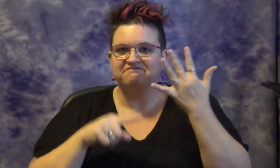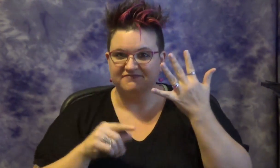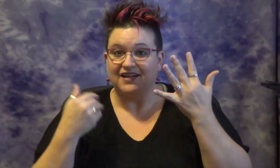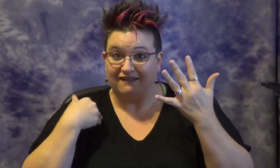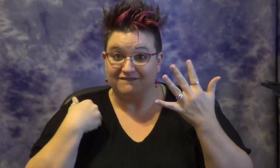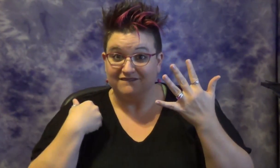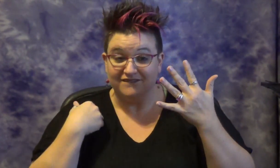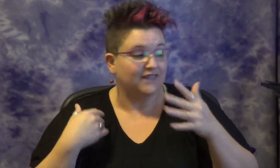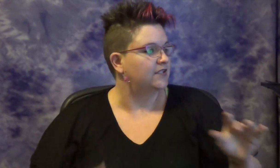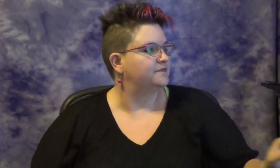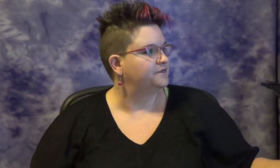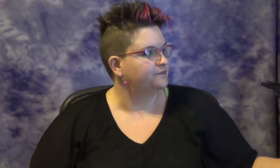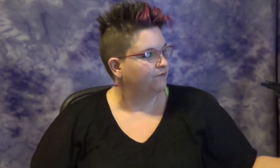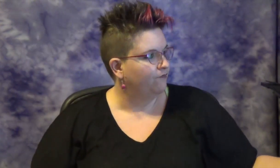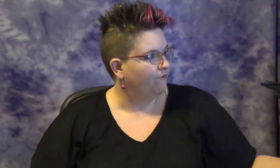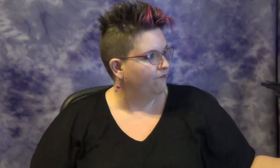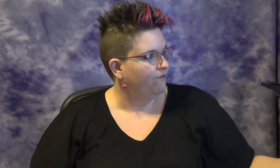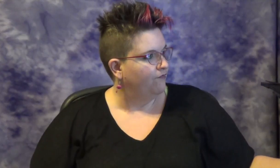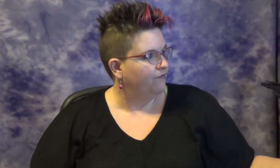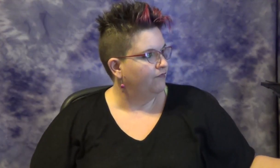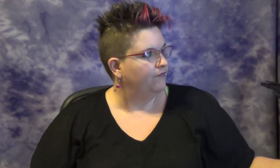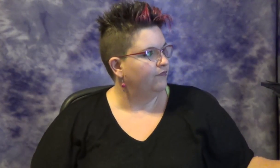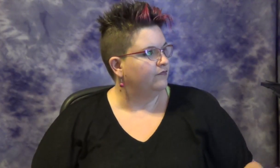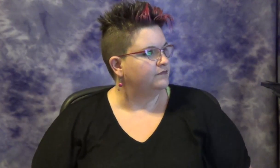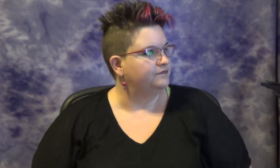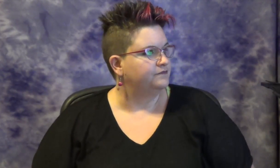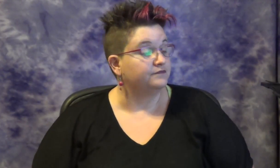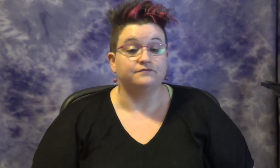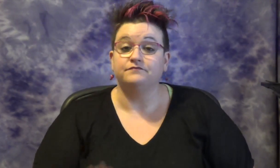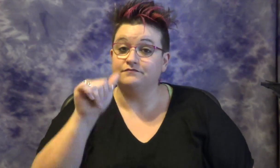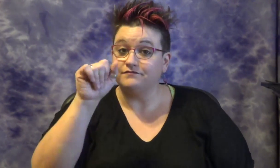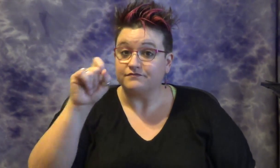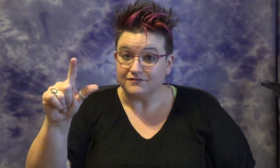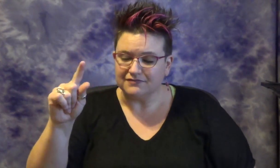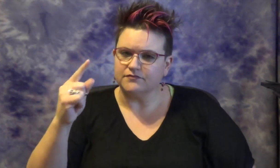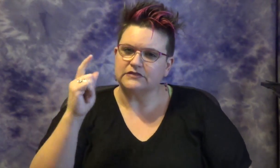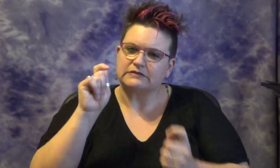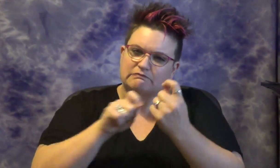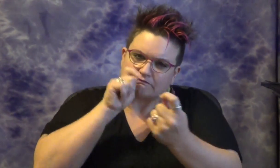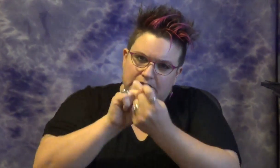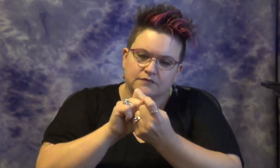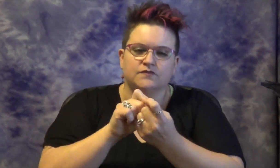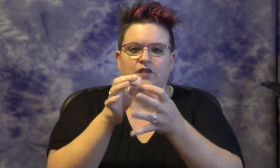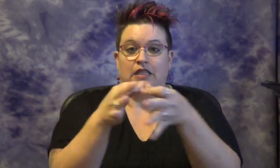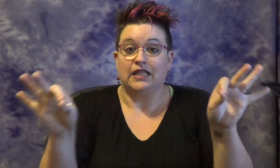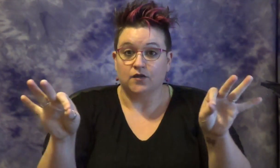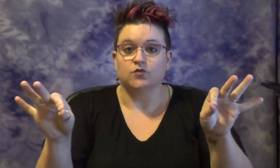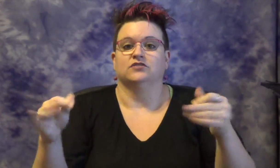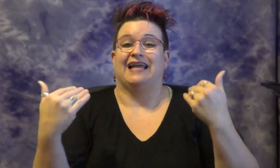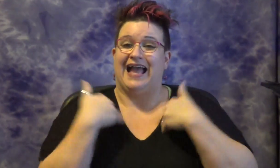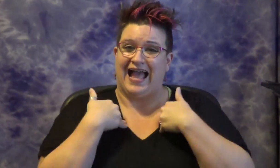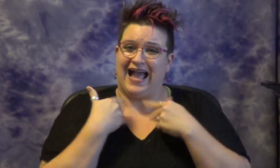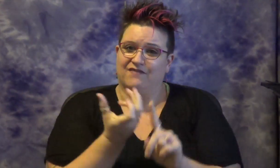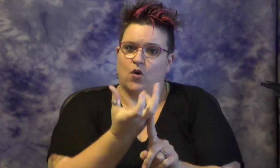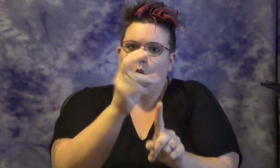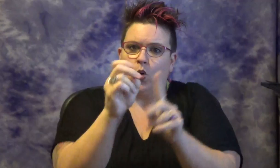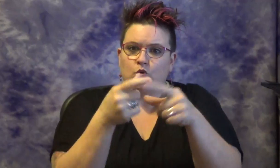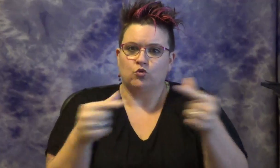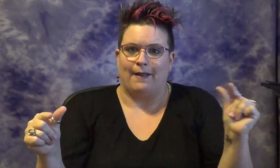You have to remember that it has all of these different key points within the language. ASL has